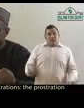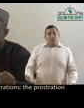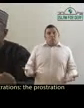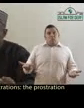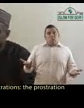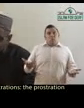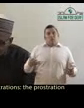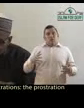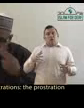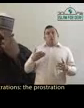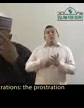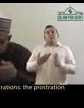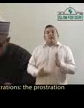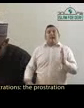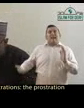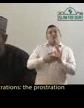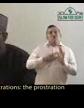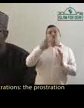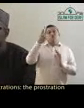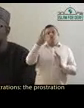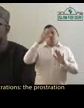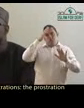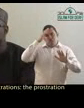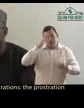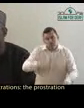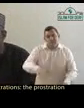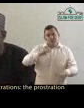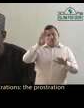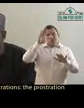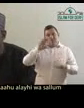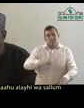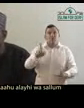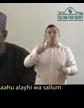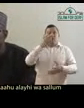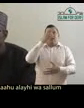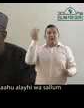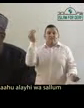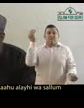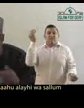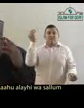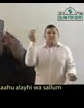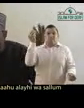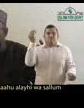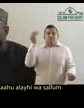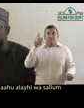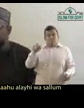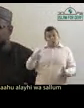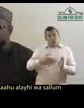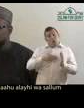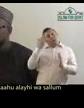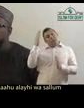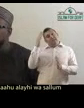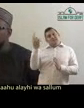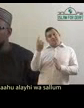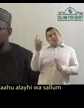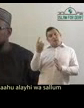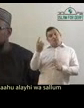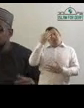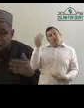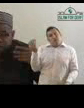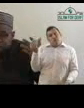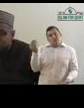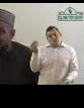and then he made 2 extra prostrations, the prostration of forgetfulness. So the Prophet forgot. Sallallahu